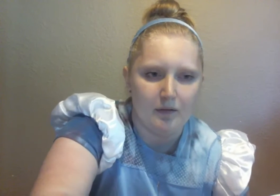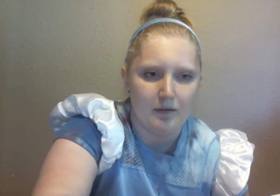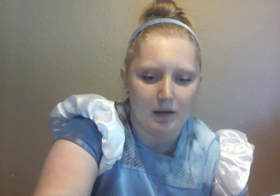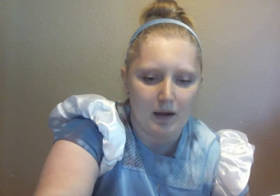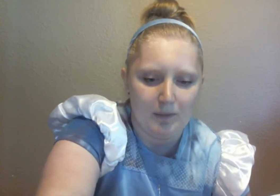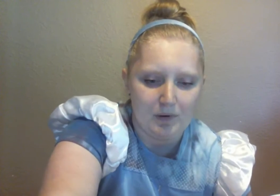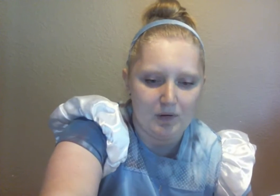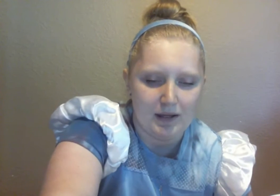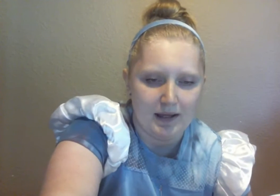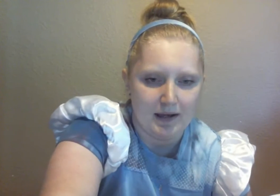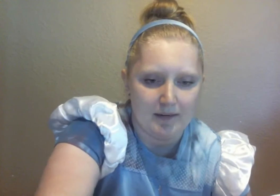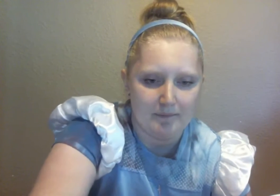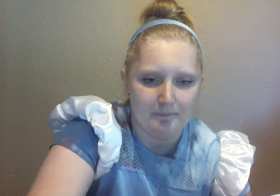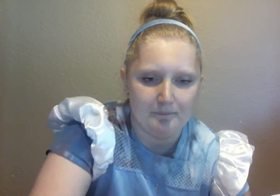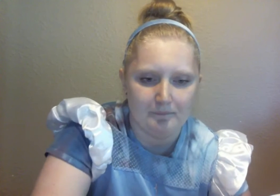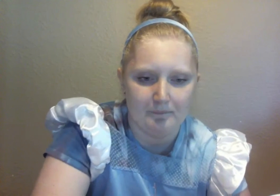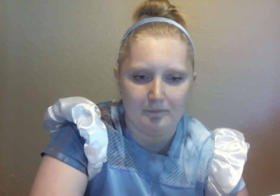I hope you can hear.